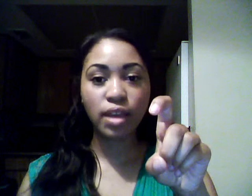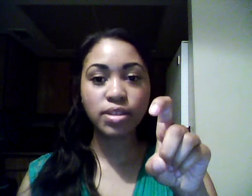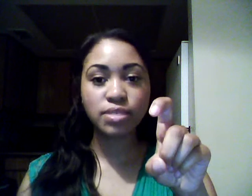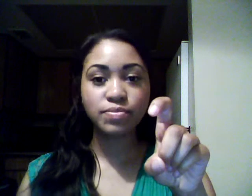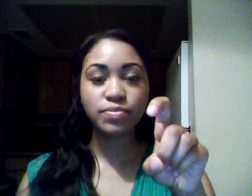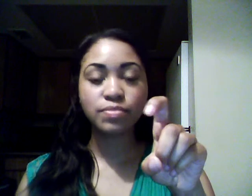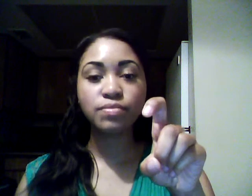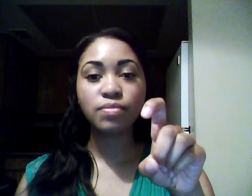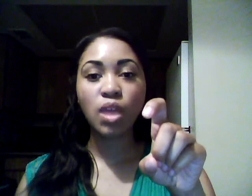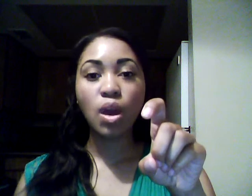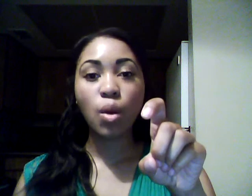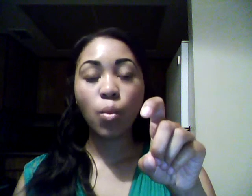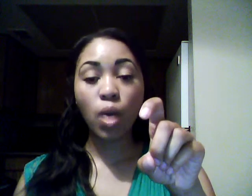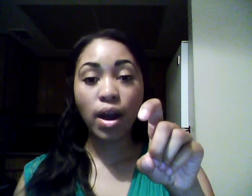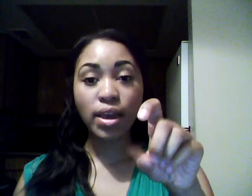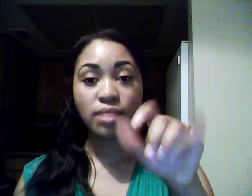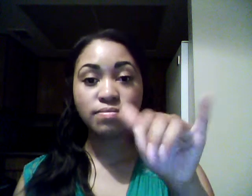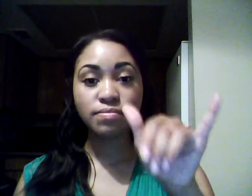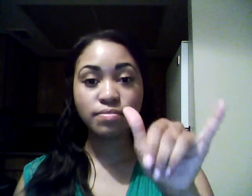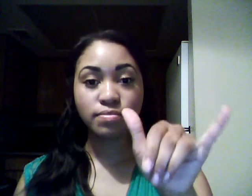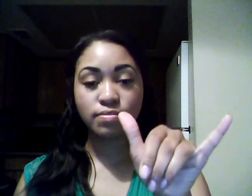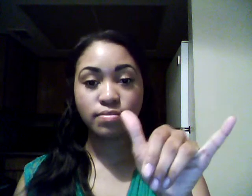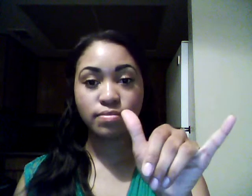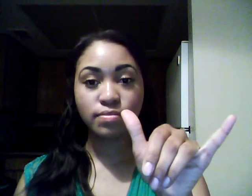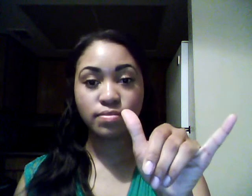an X. Y.